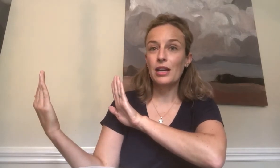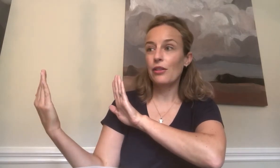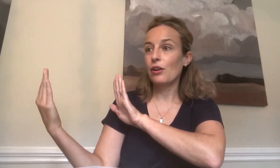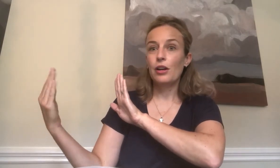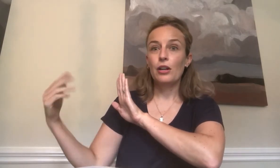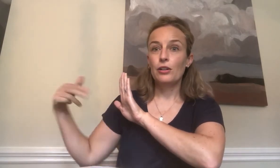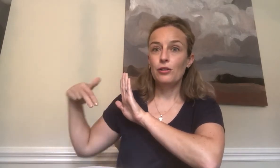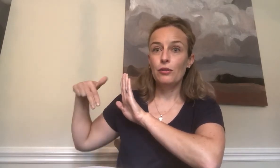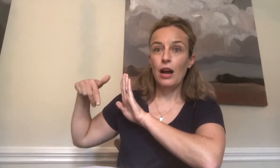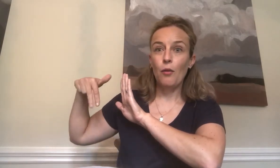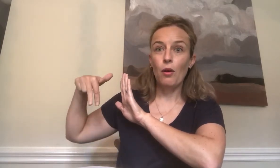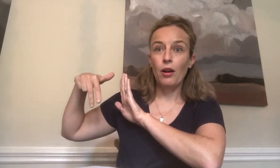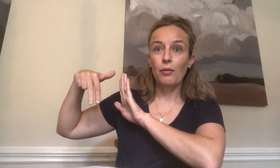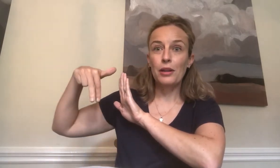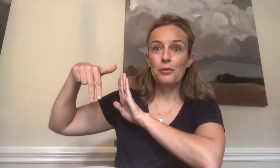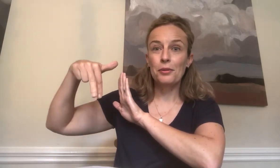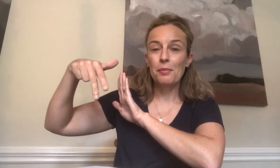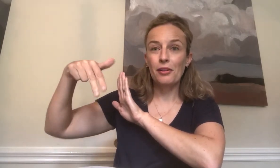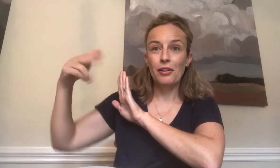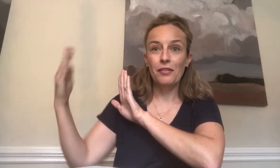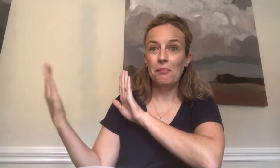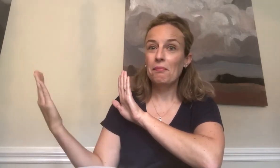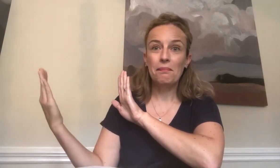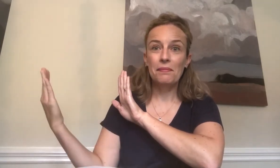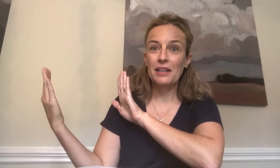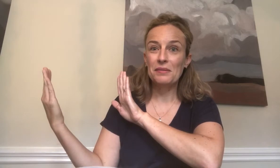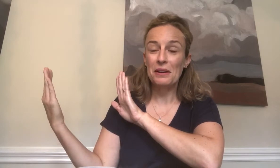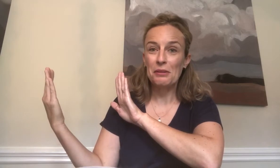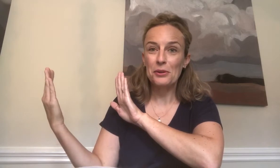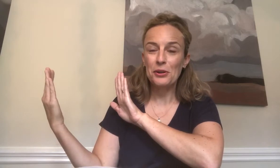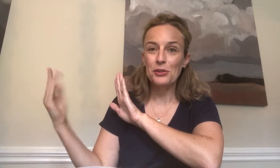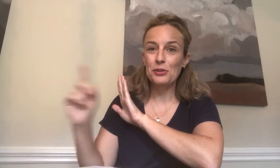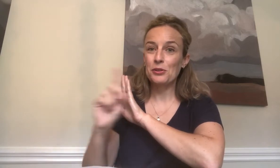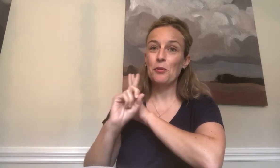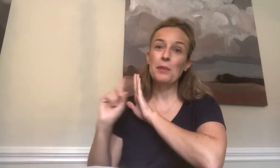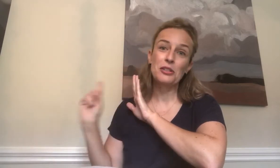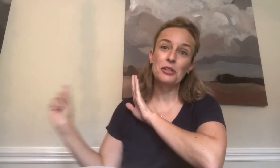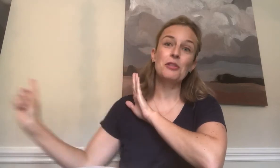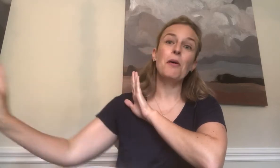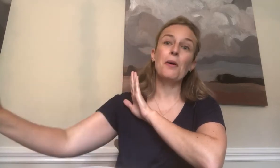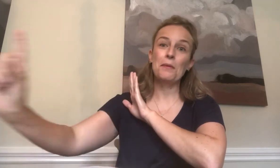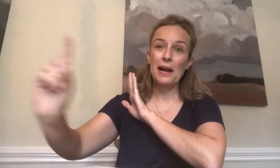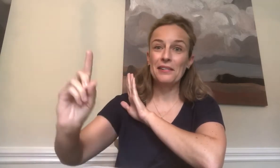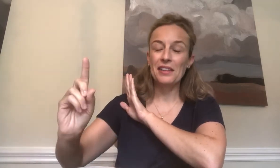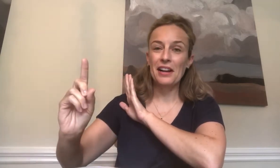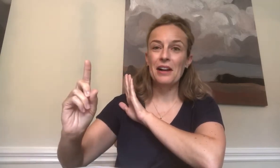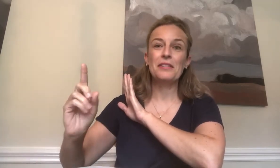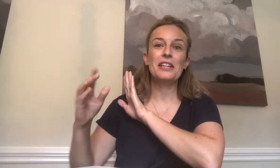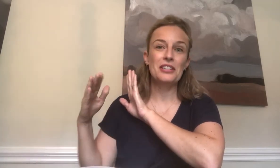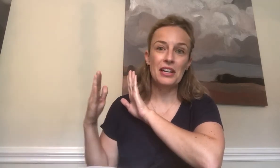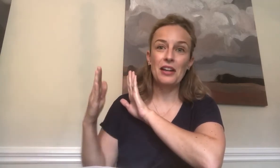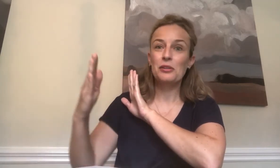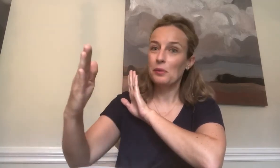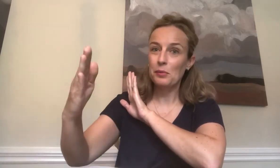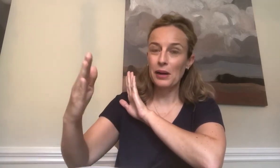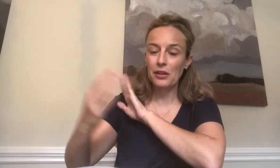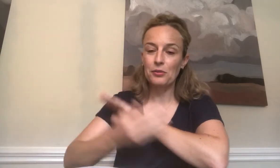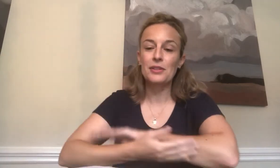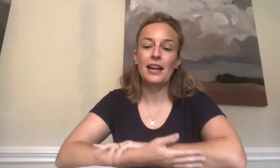together, do not walk right through the middle of them. That's very rude also. So make sure you go around that conversation, not to break through sight